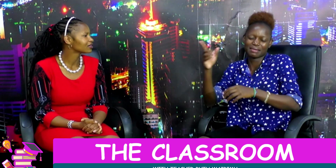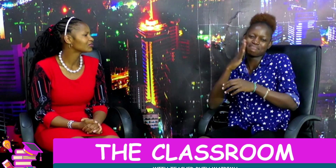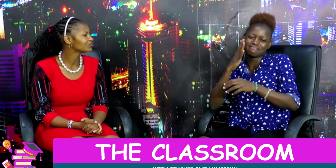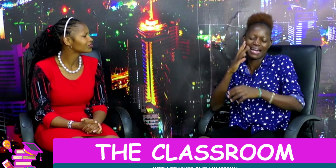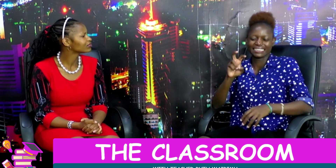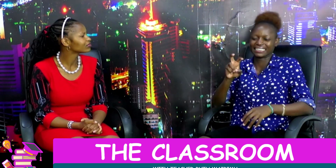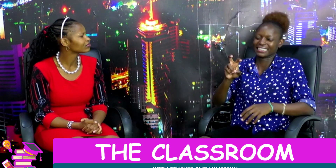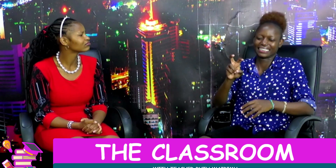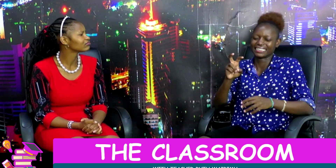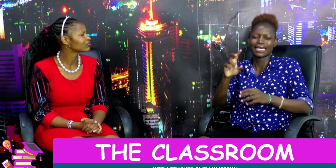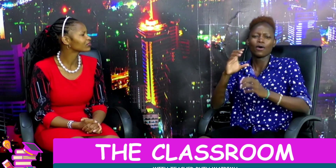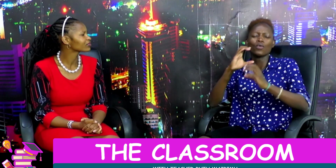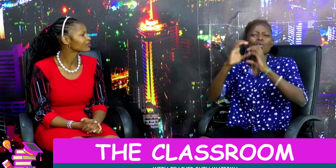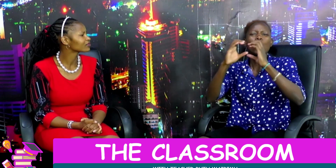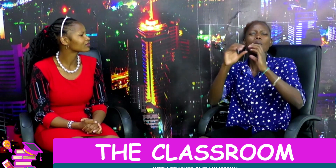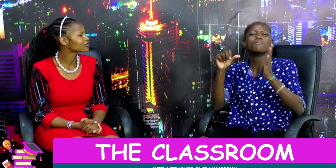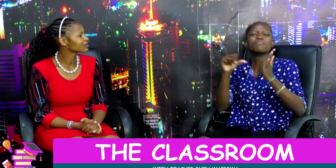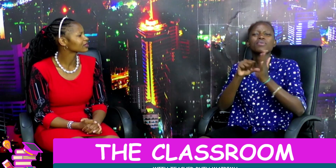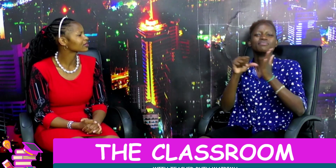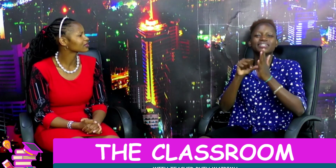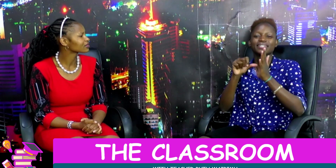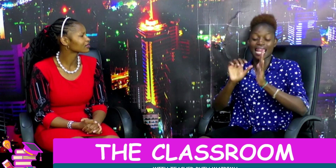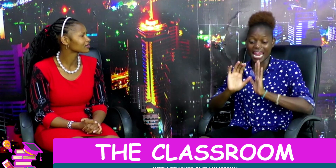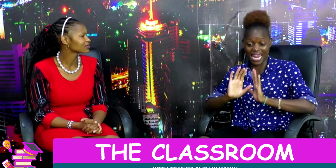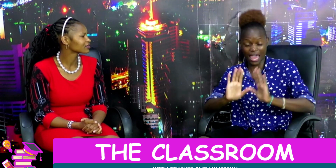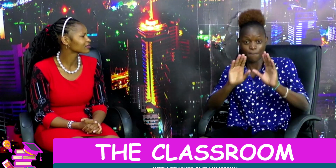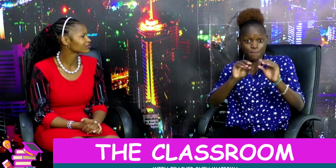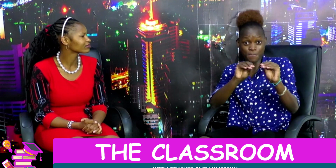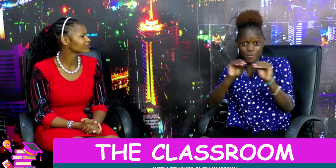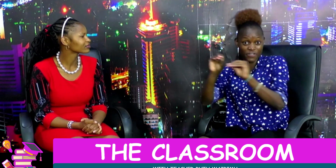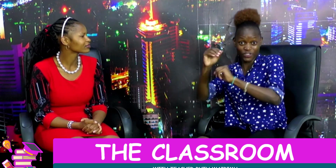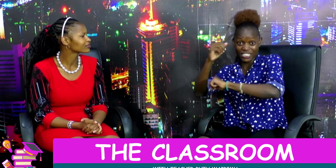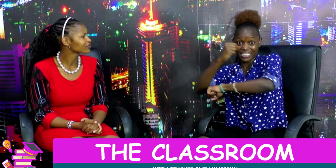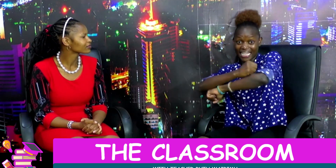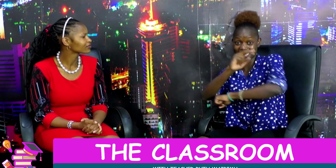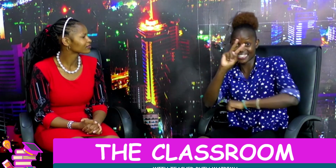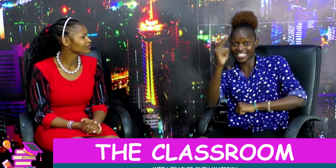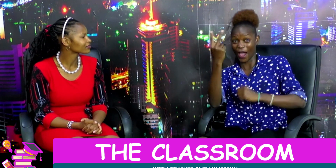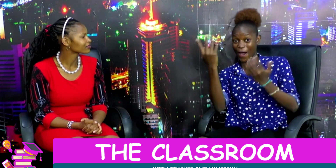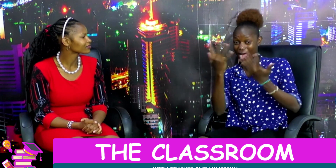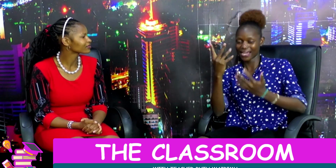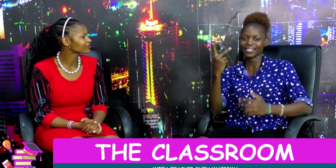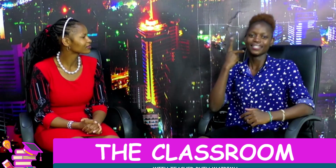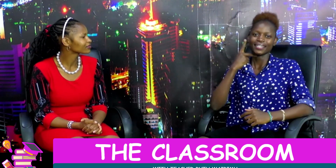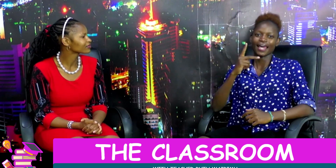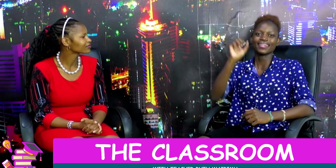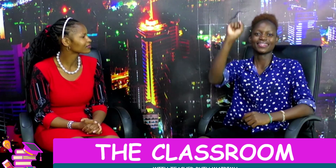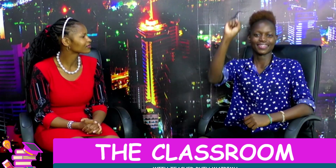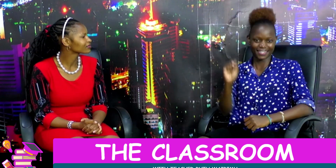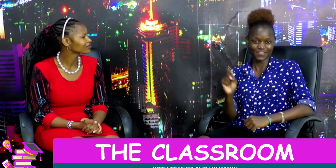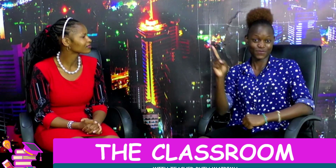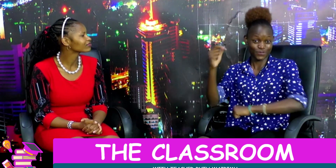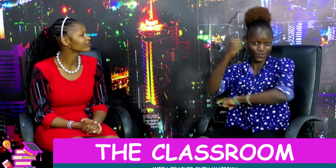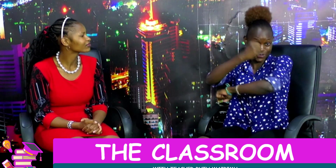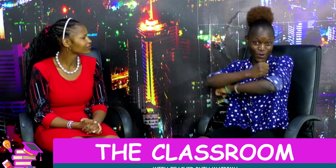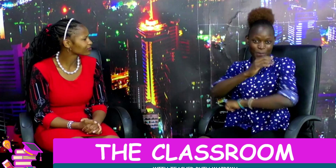So later on, I was taken to primary school, but there was a big communication